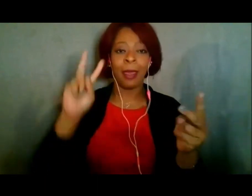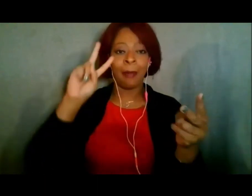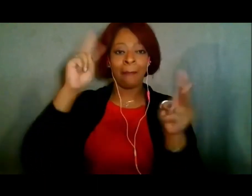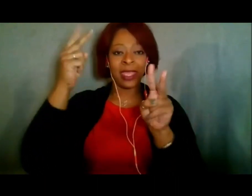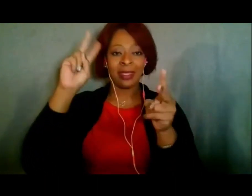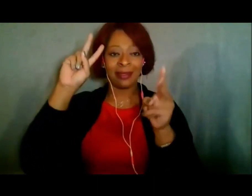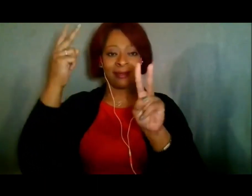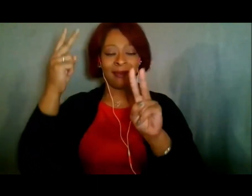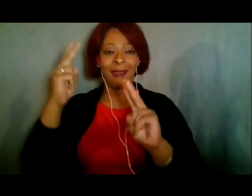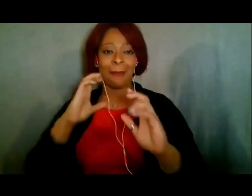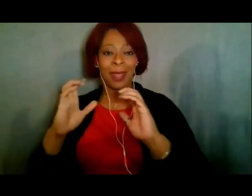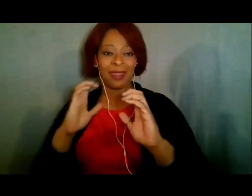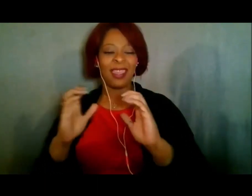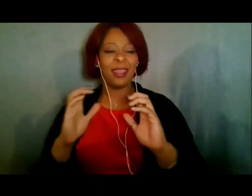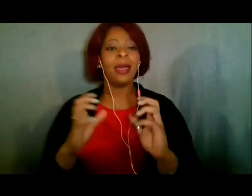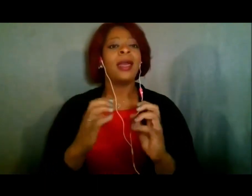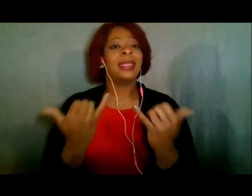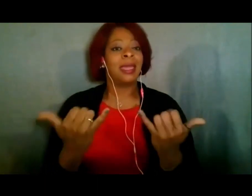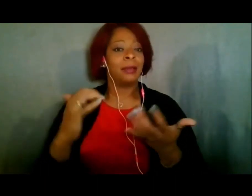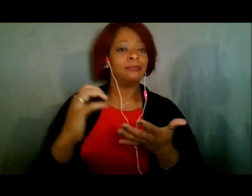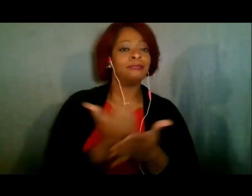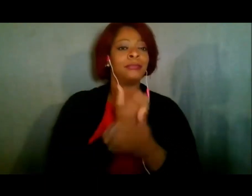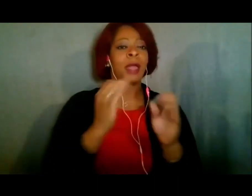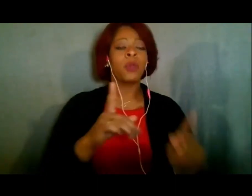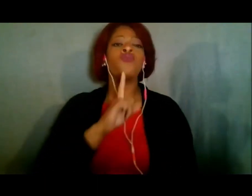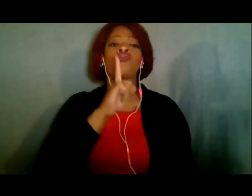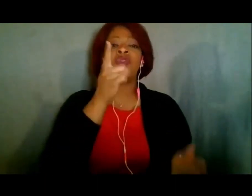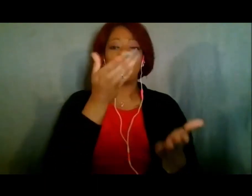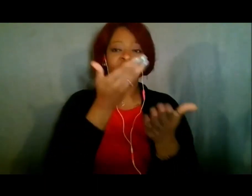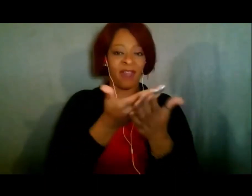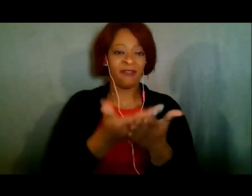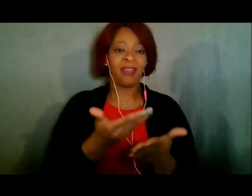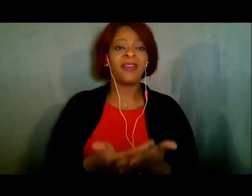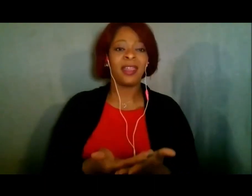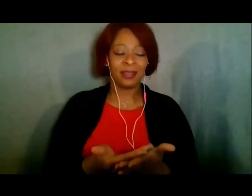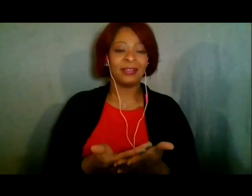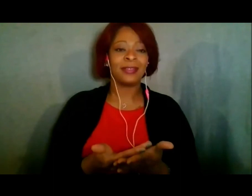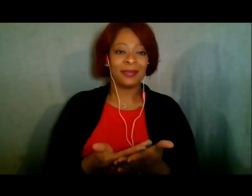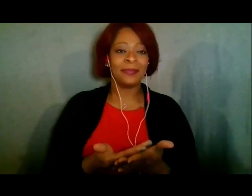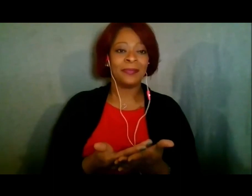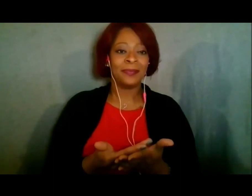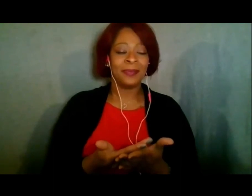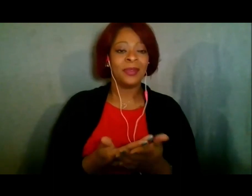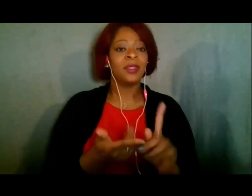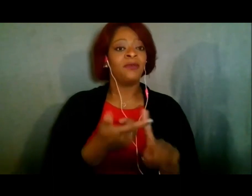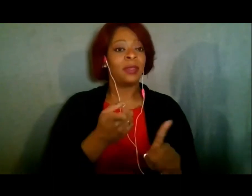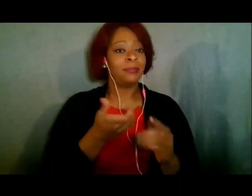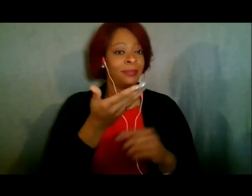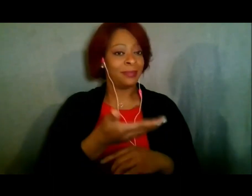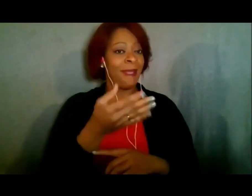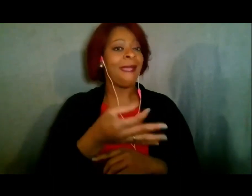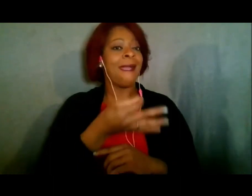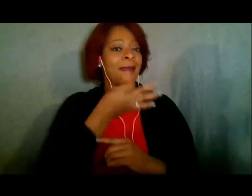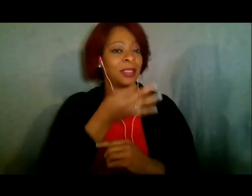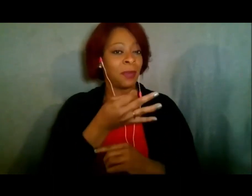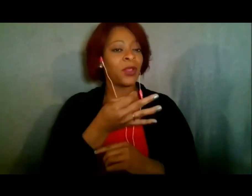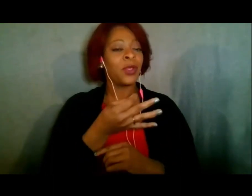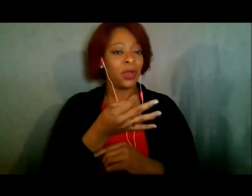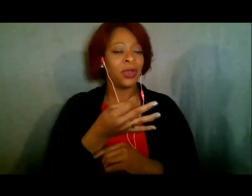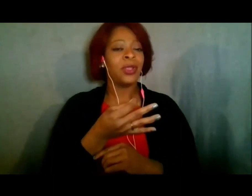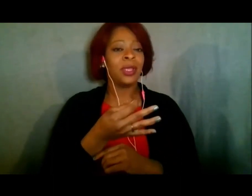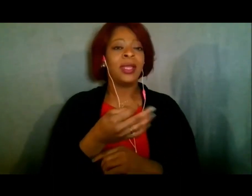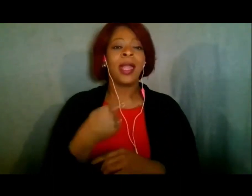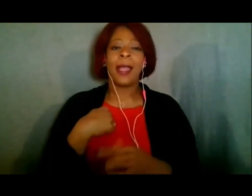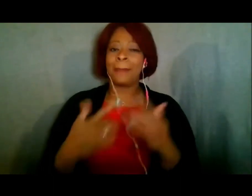And so tonight we have an opportunity to get real facts from an expert. And so I'm